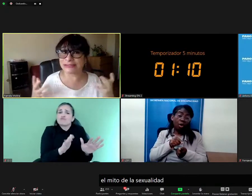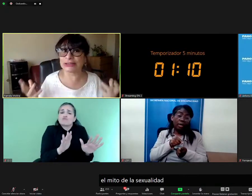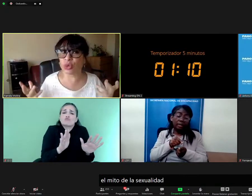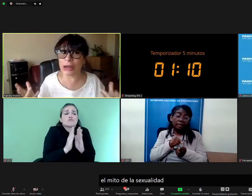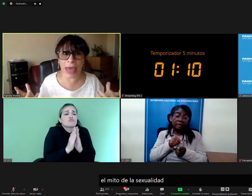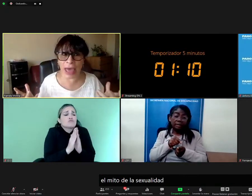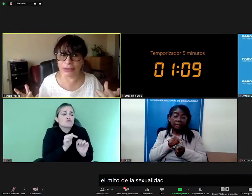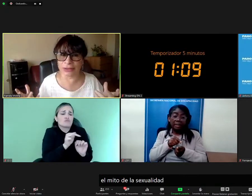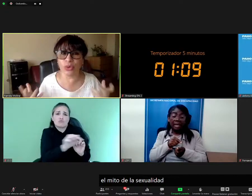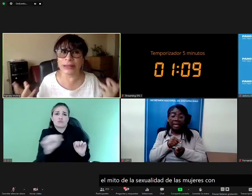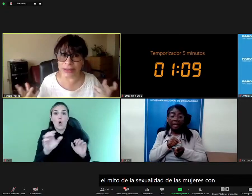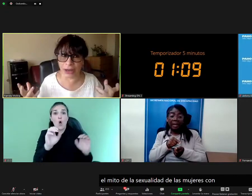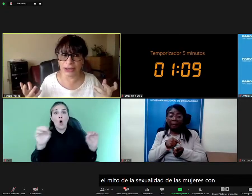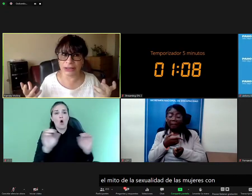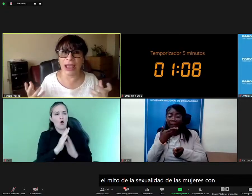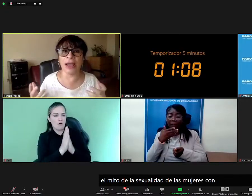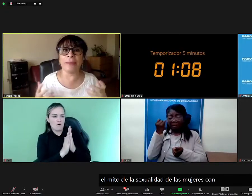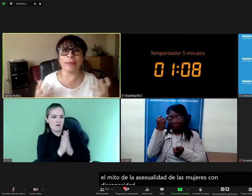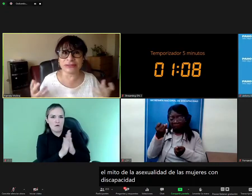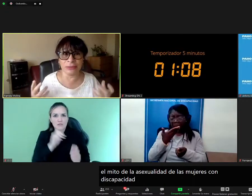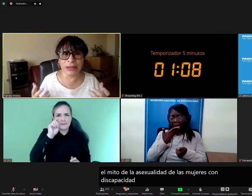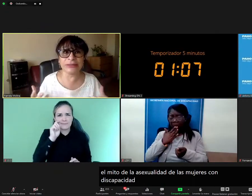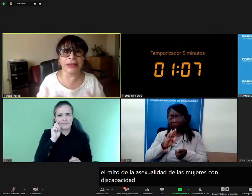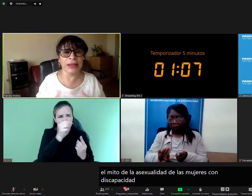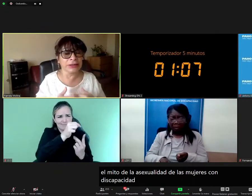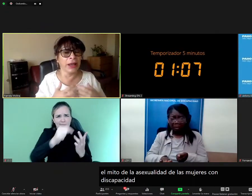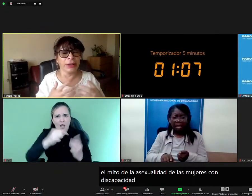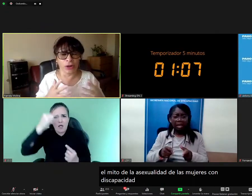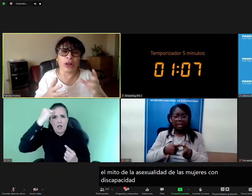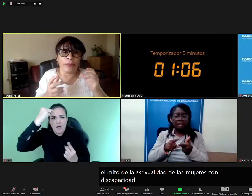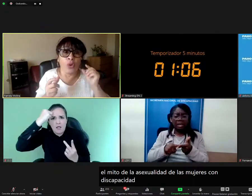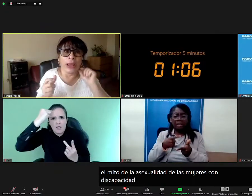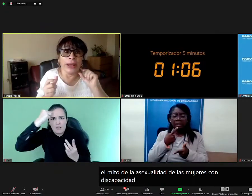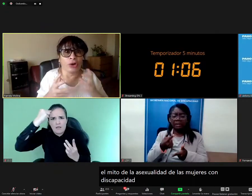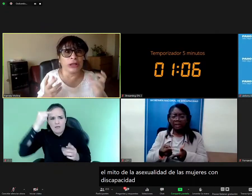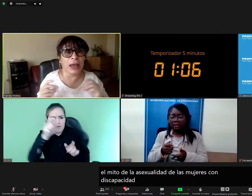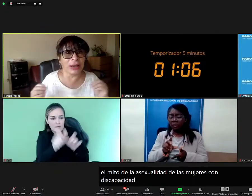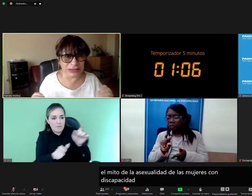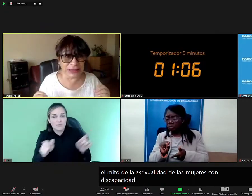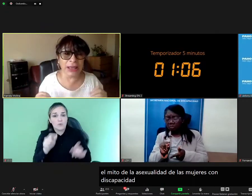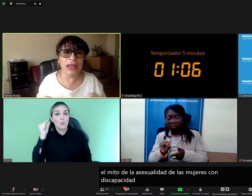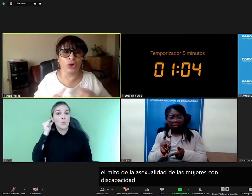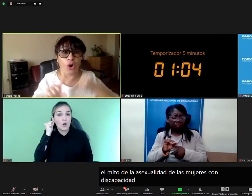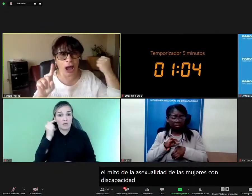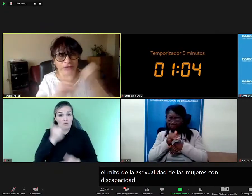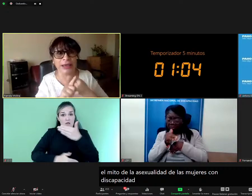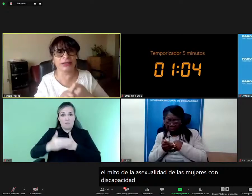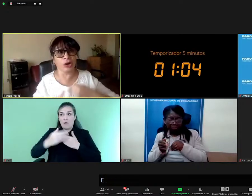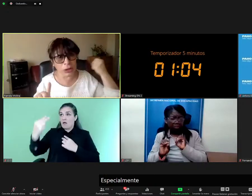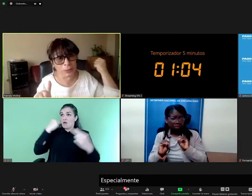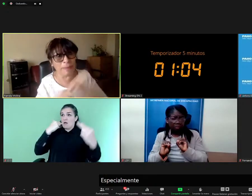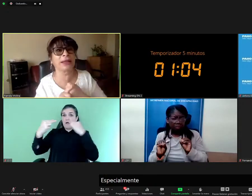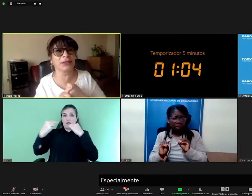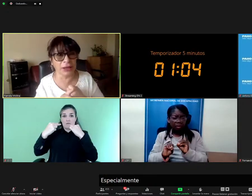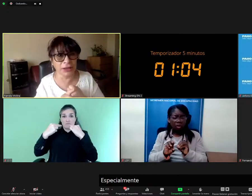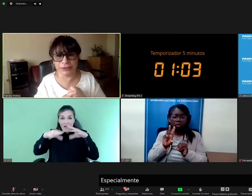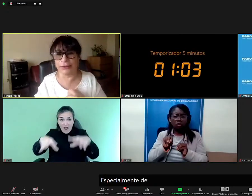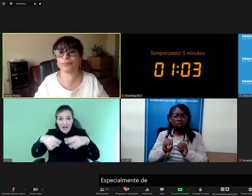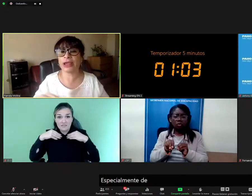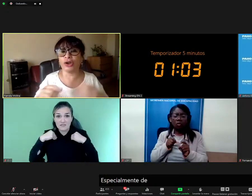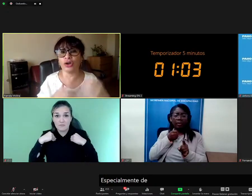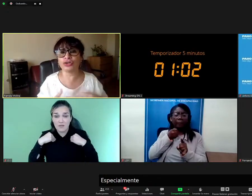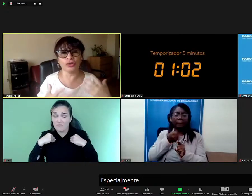the lack of sexuality or hypersexuality of women with disabilities whenever you are women with